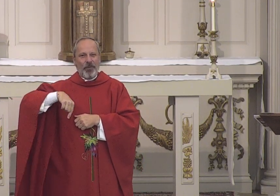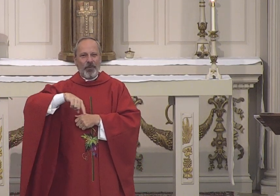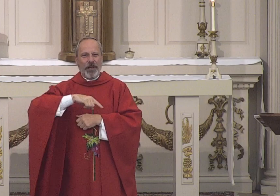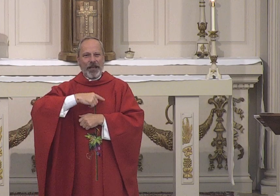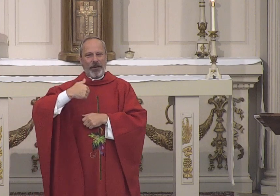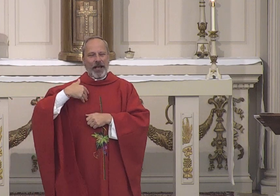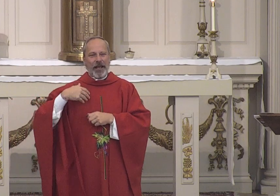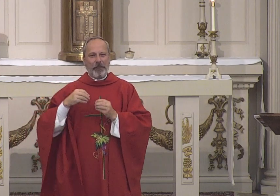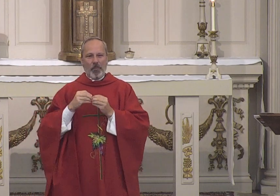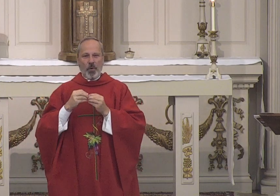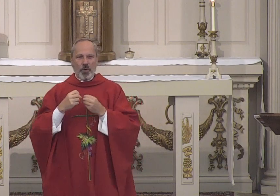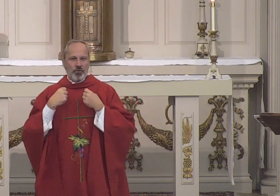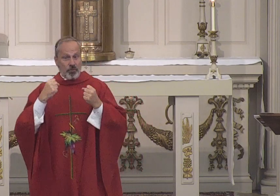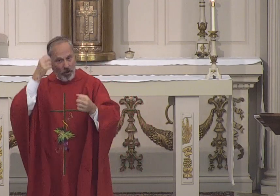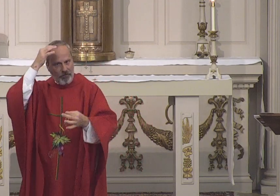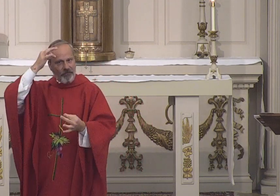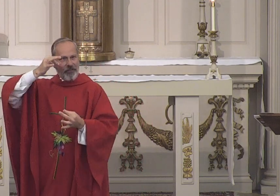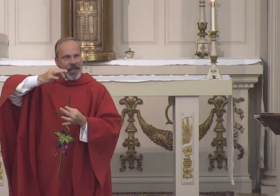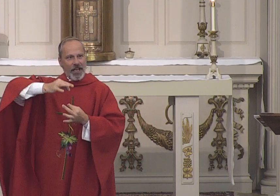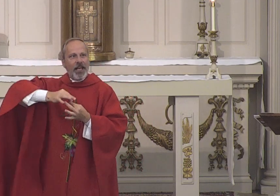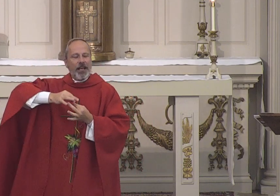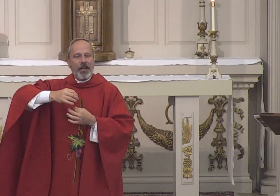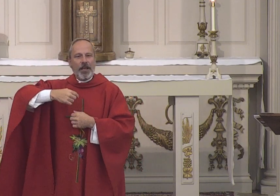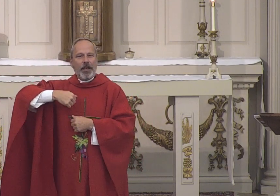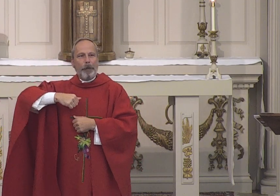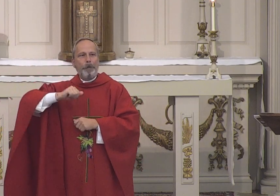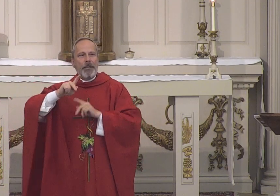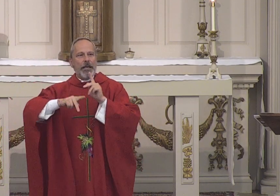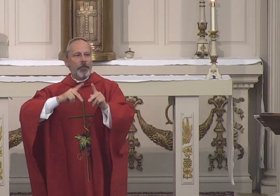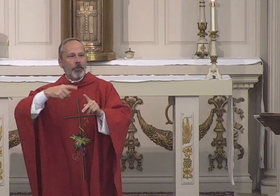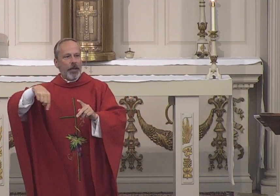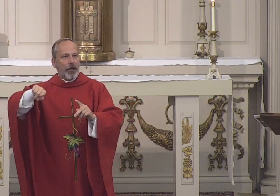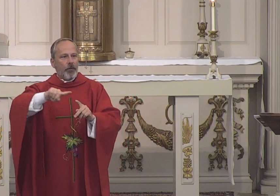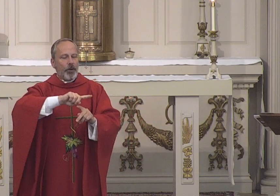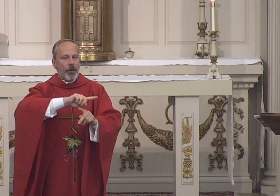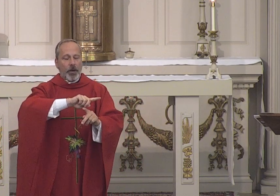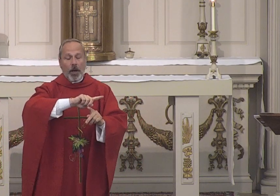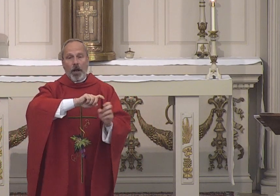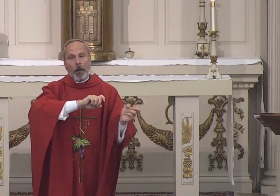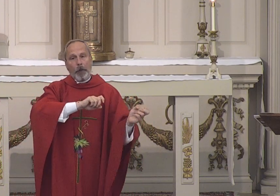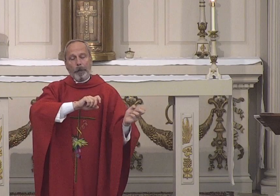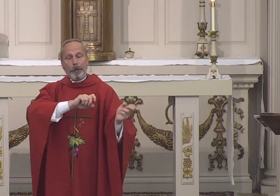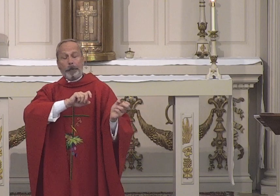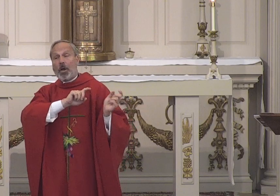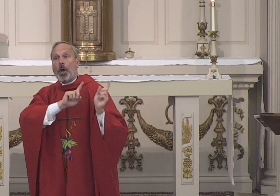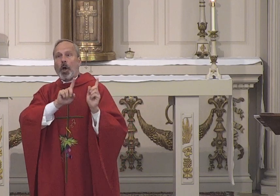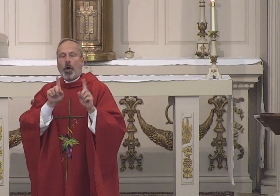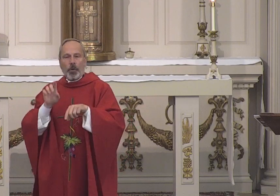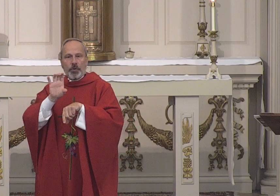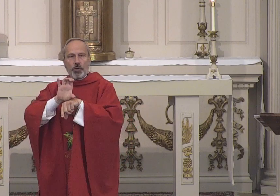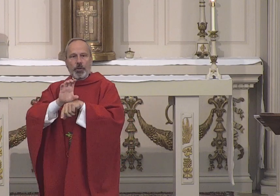And we might think, if we just had those experiences, maybe our faith would be stronger.